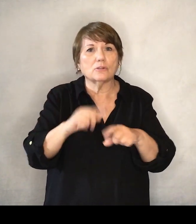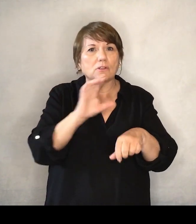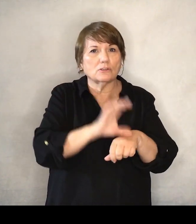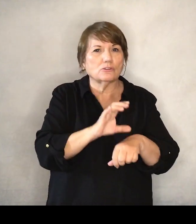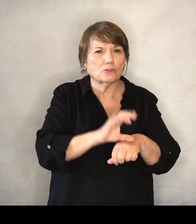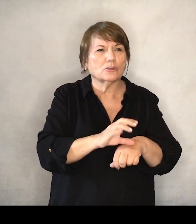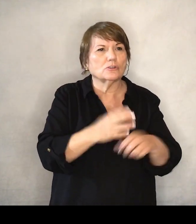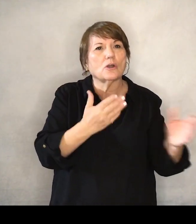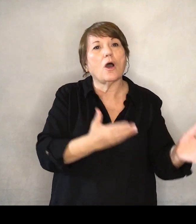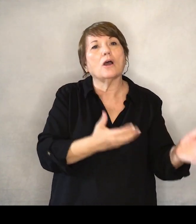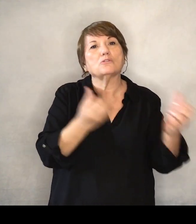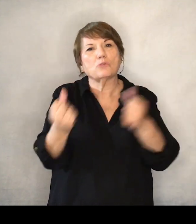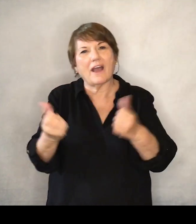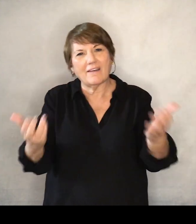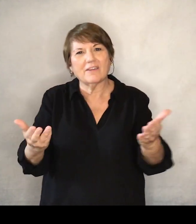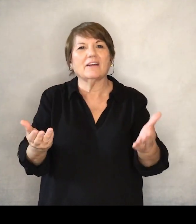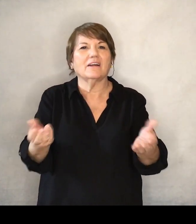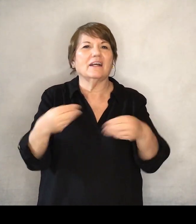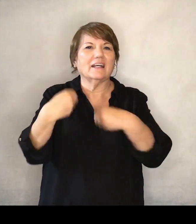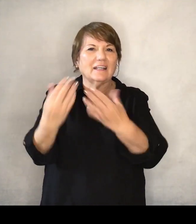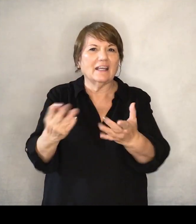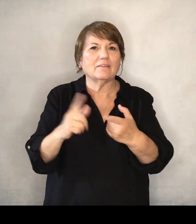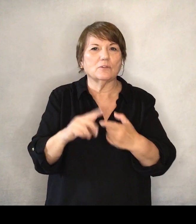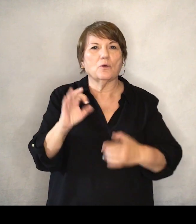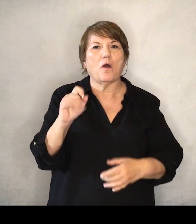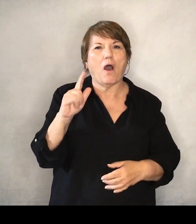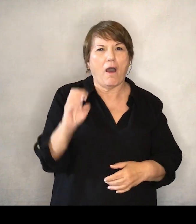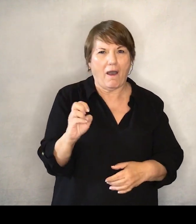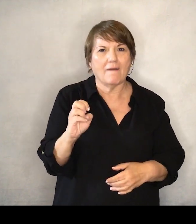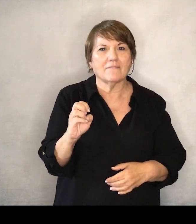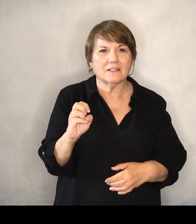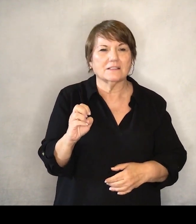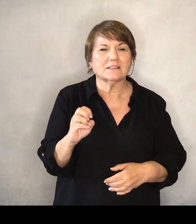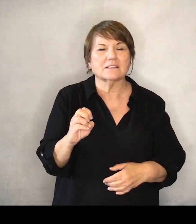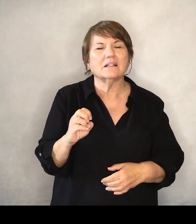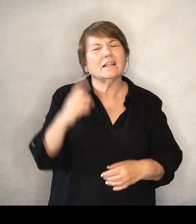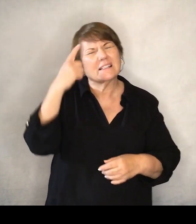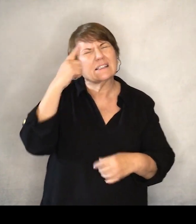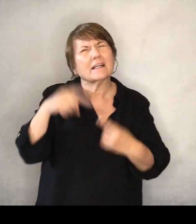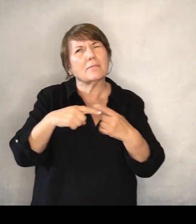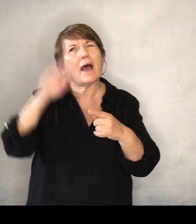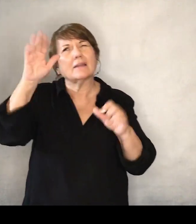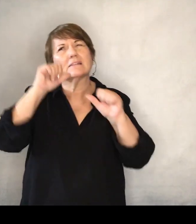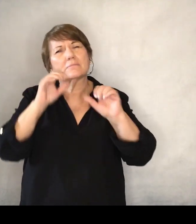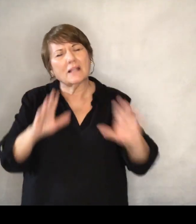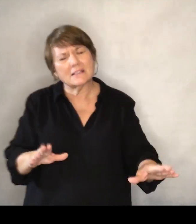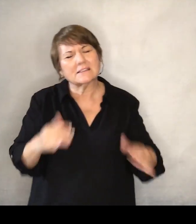office. So we're going to pause now to reflect on all the blessings that God has given us. Thank you.